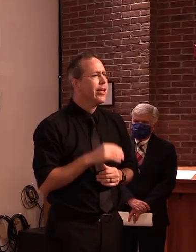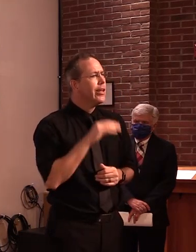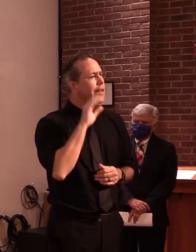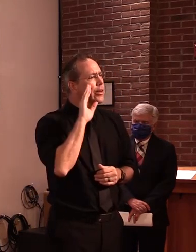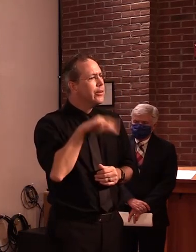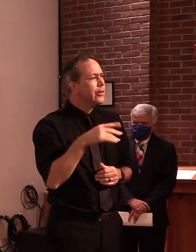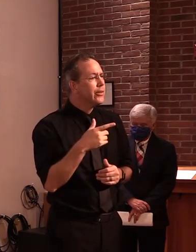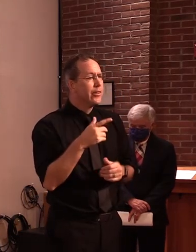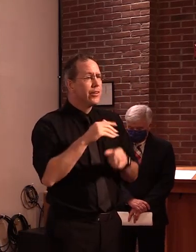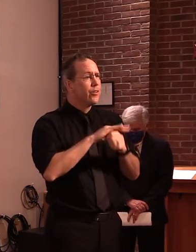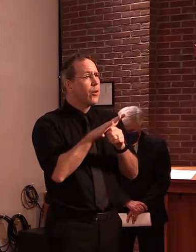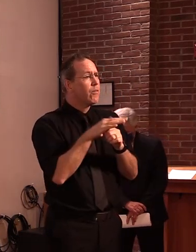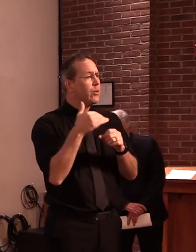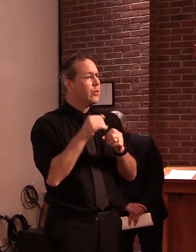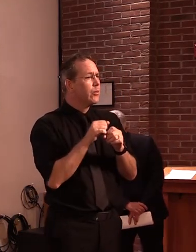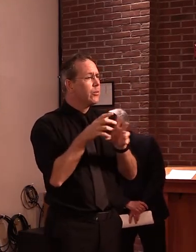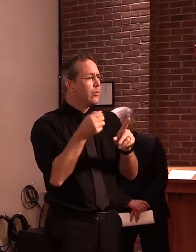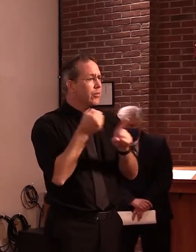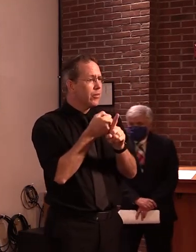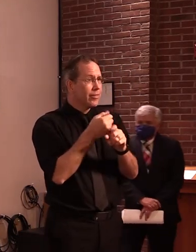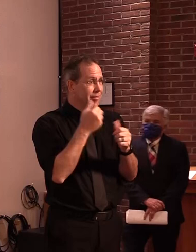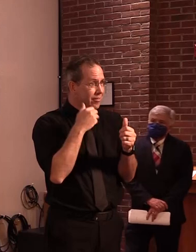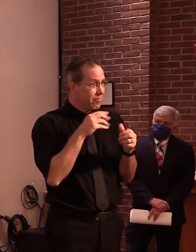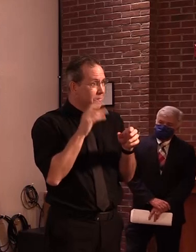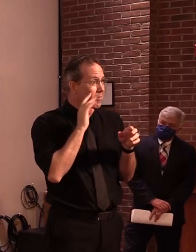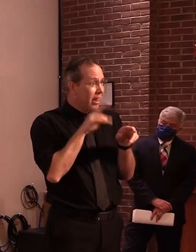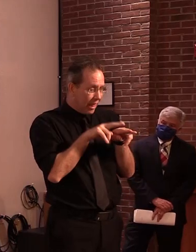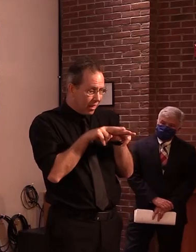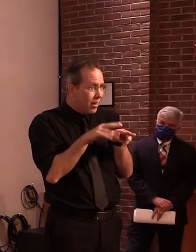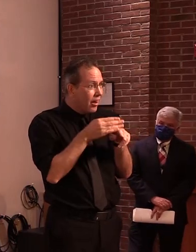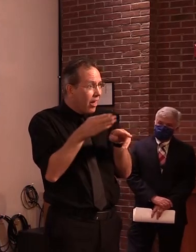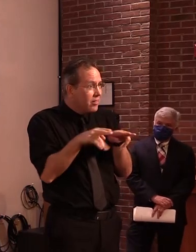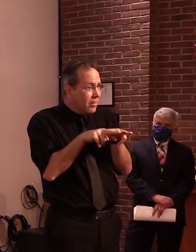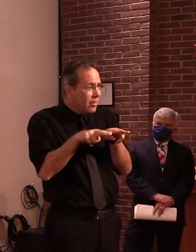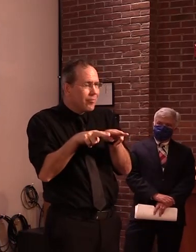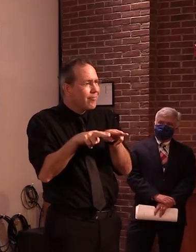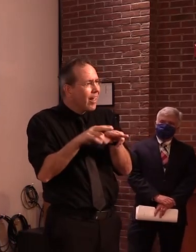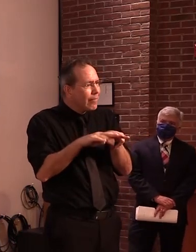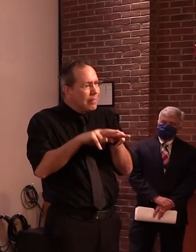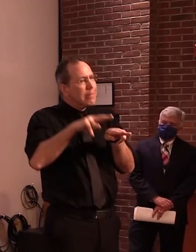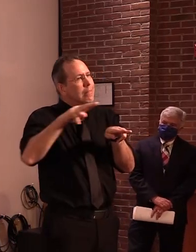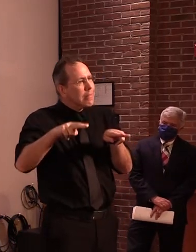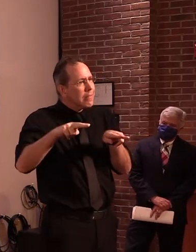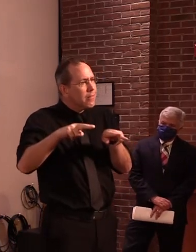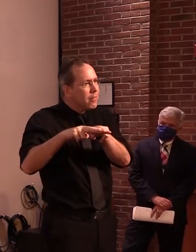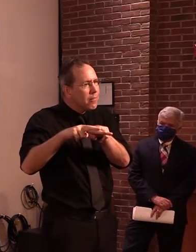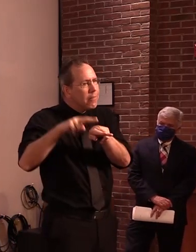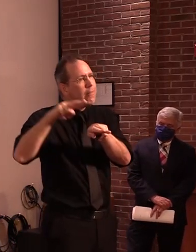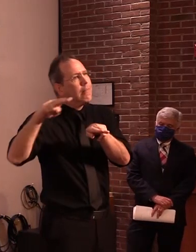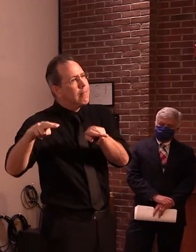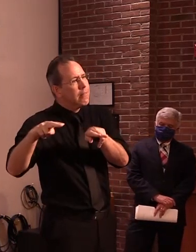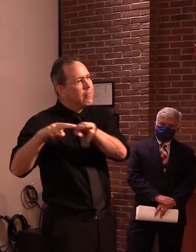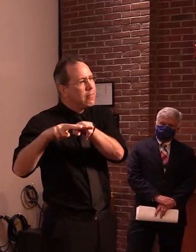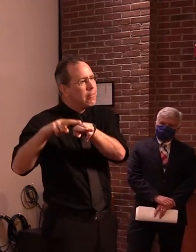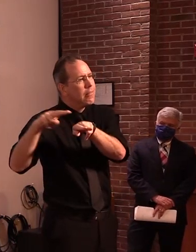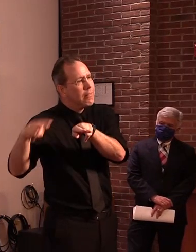pandemic going. We need isolation areas for those who might